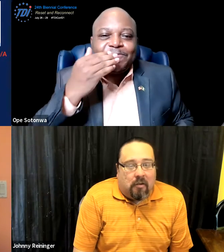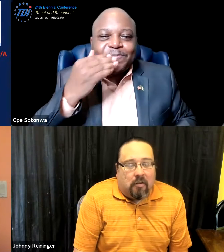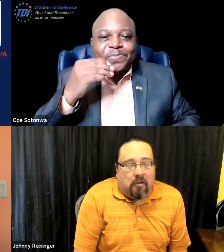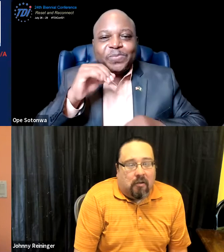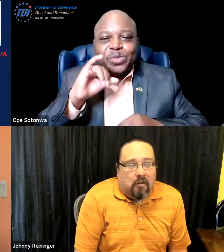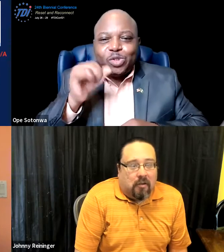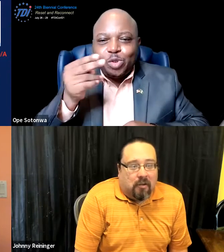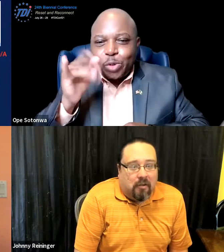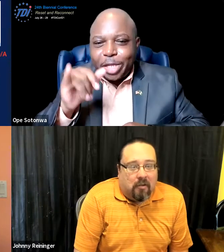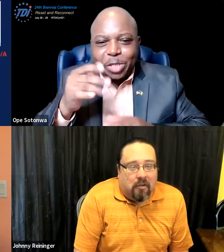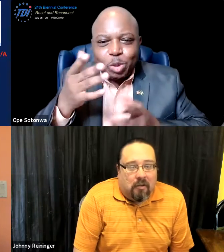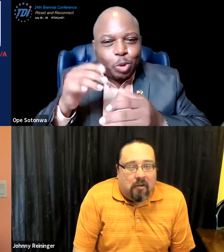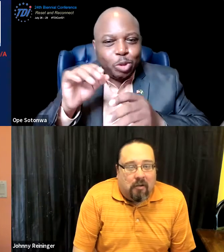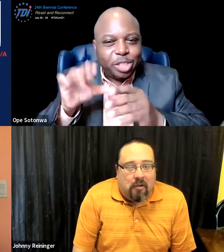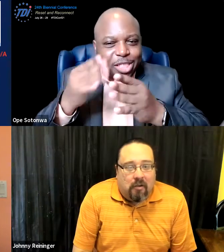Yeah.